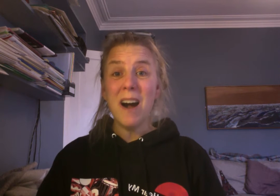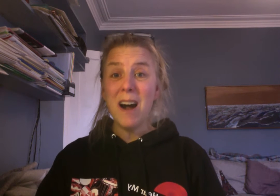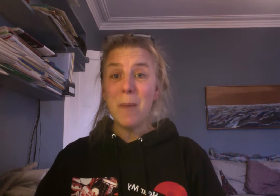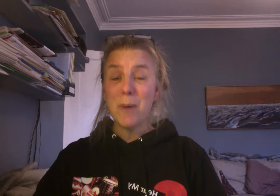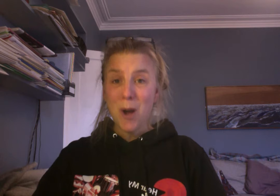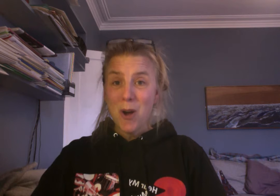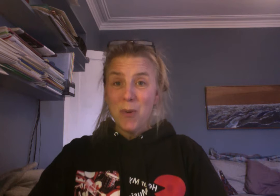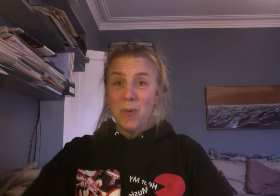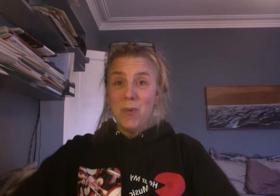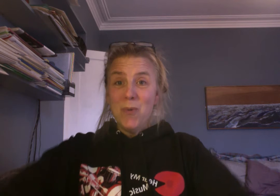up,